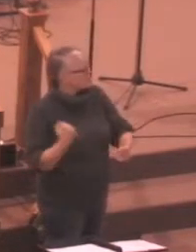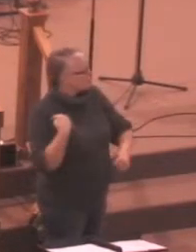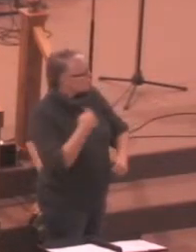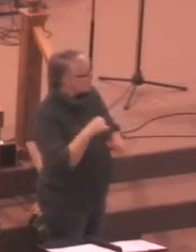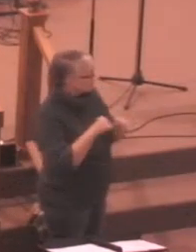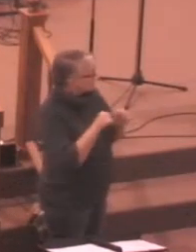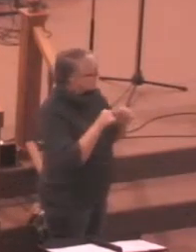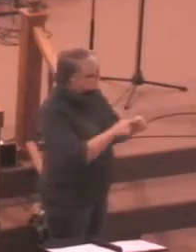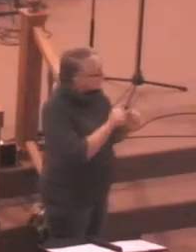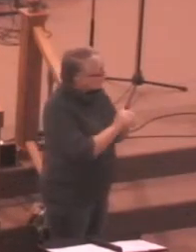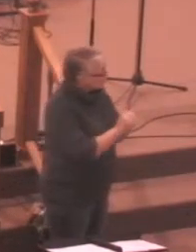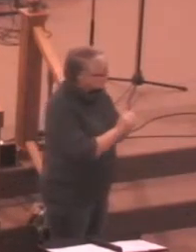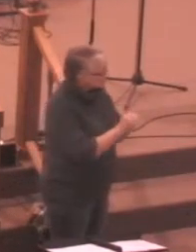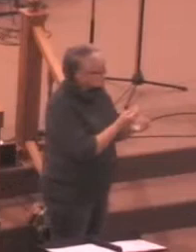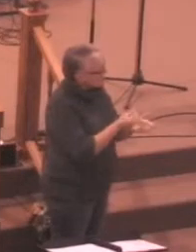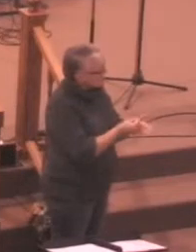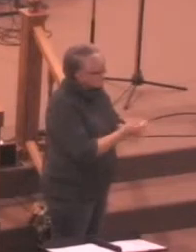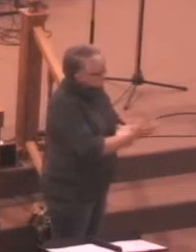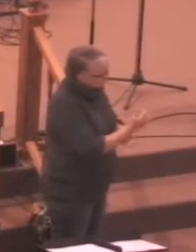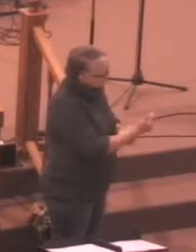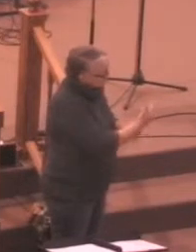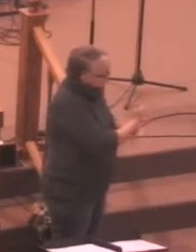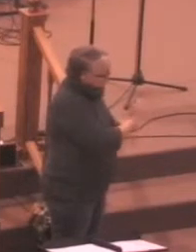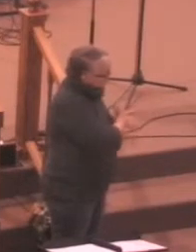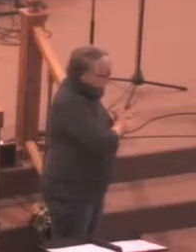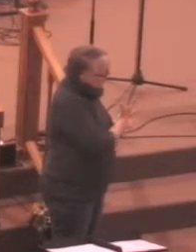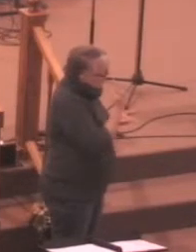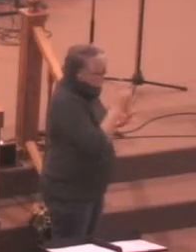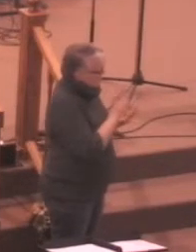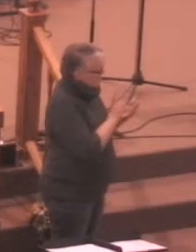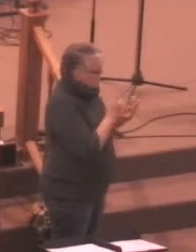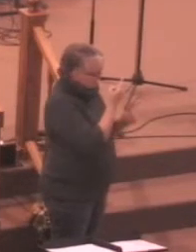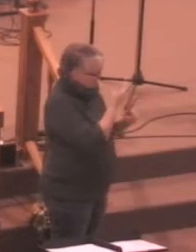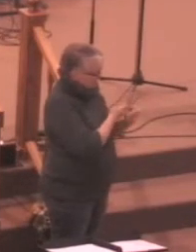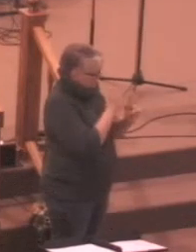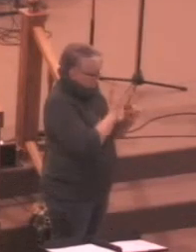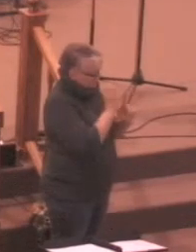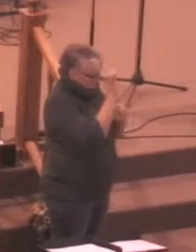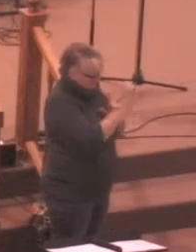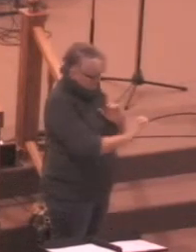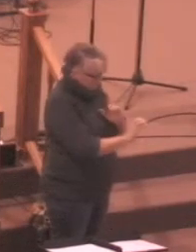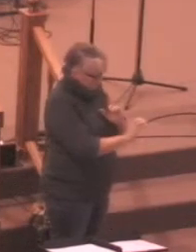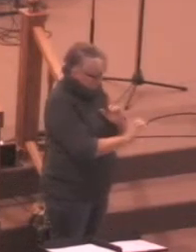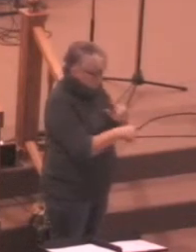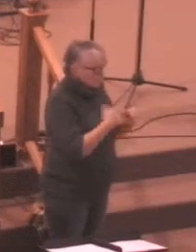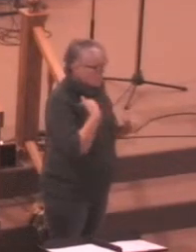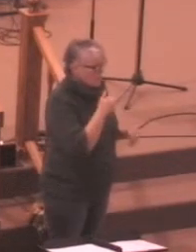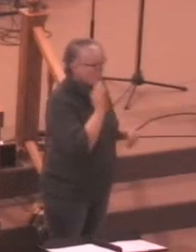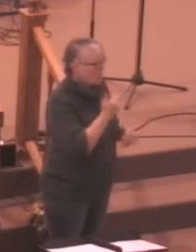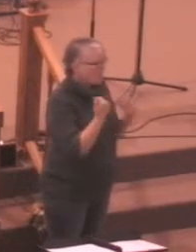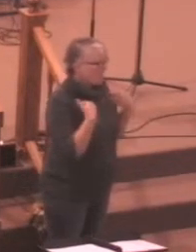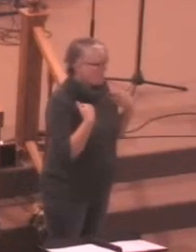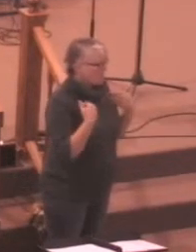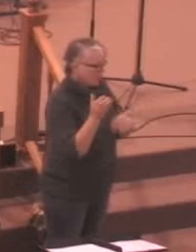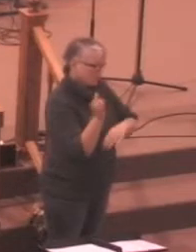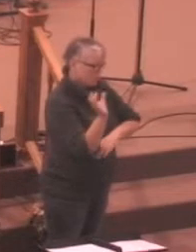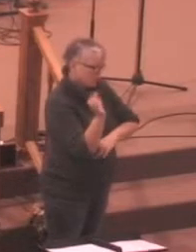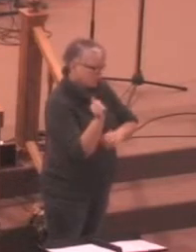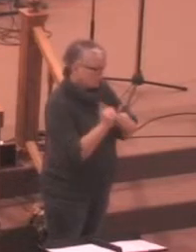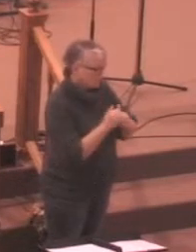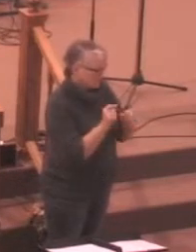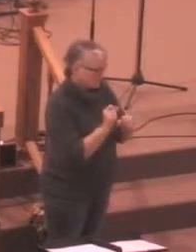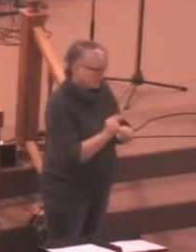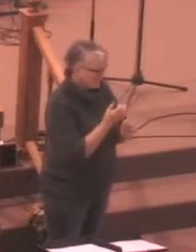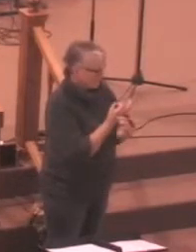in fundraising. So for the month of December, we're going to have a Christmas with the Set Free